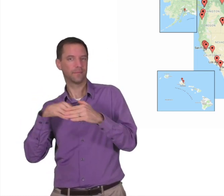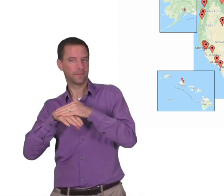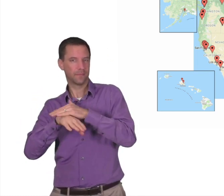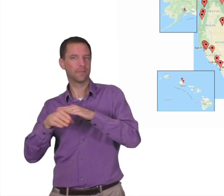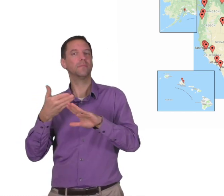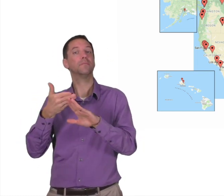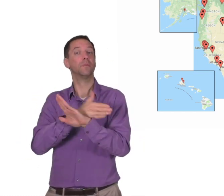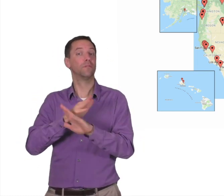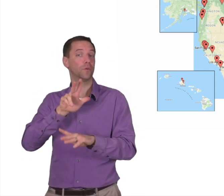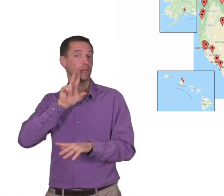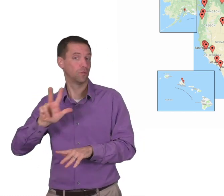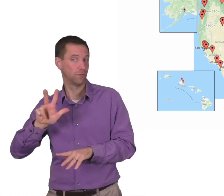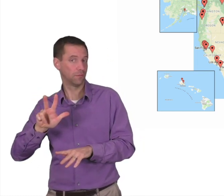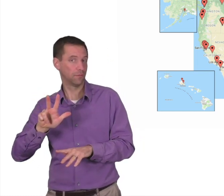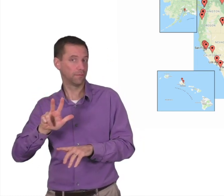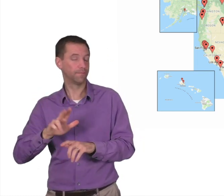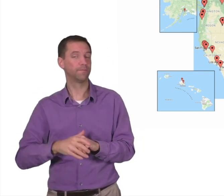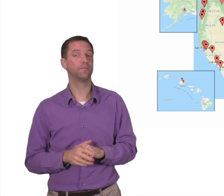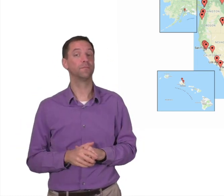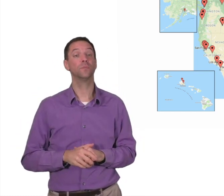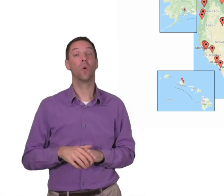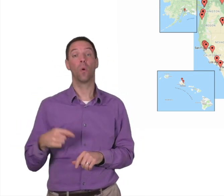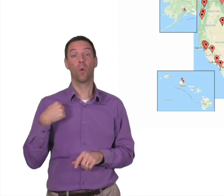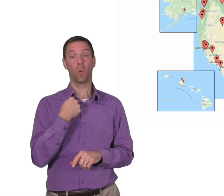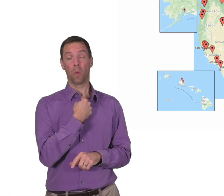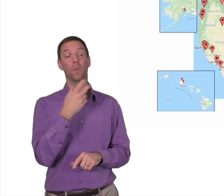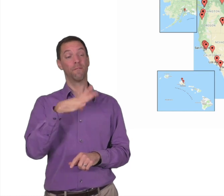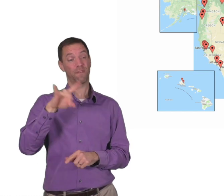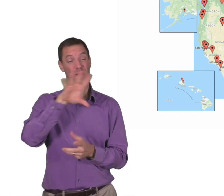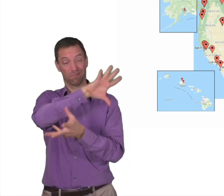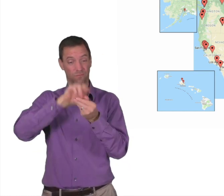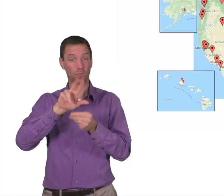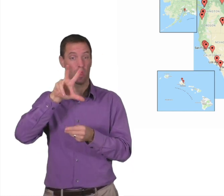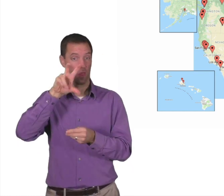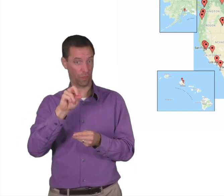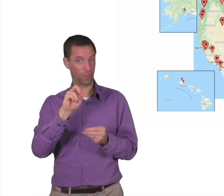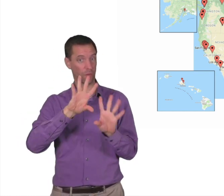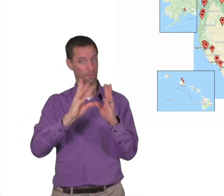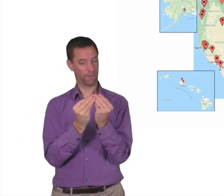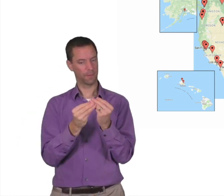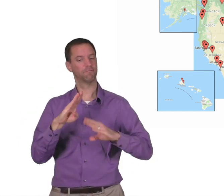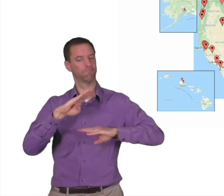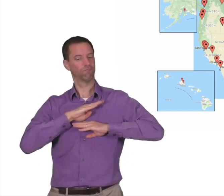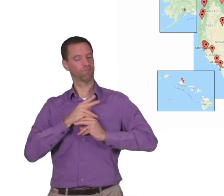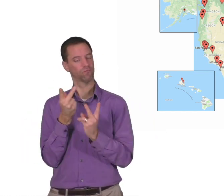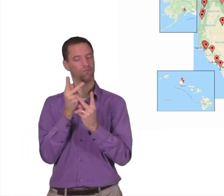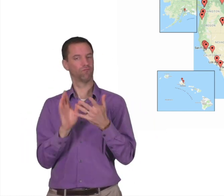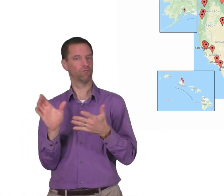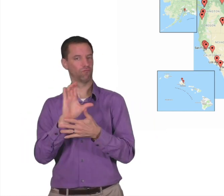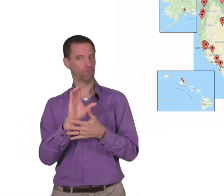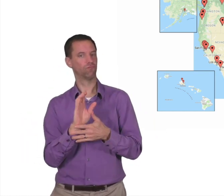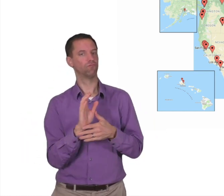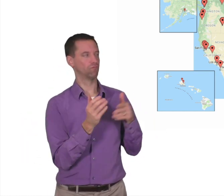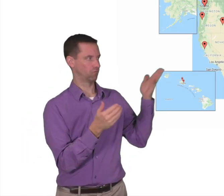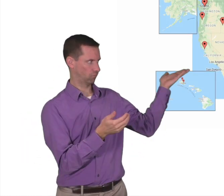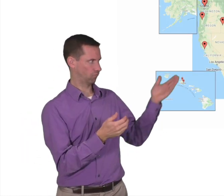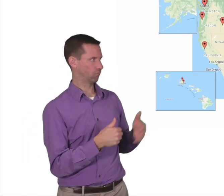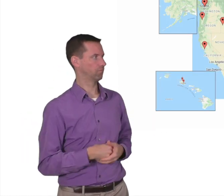at least some access to ASL before age 3. And we found a total of 30 families that met those